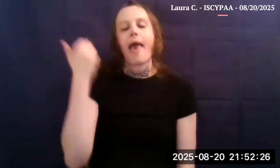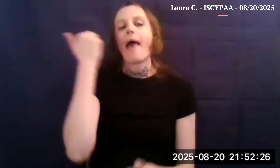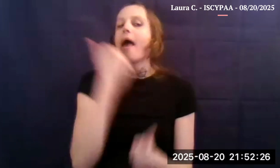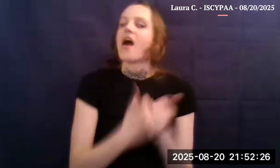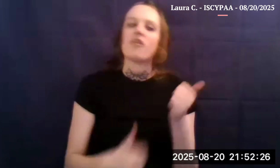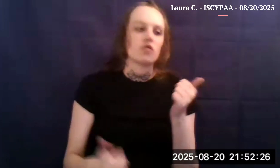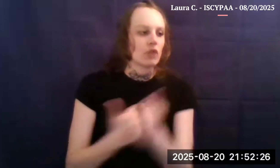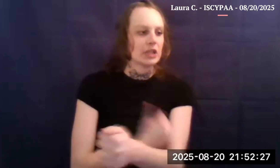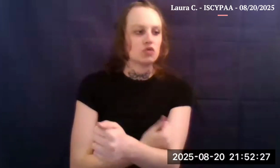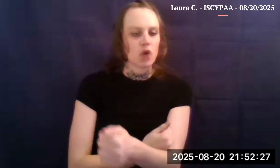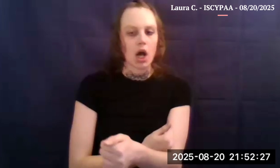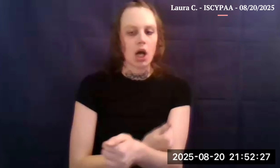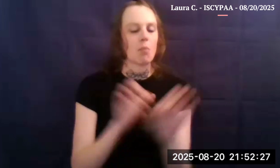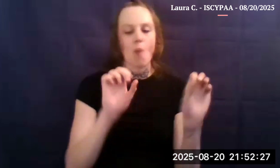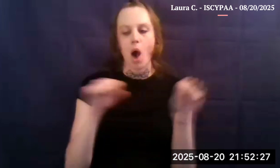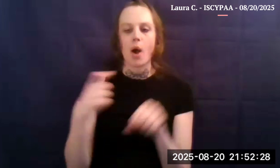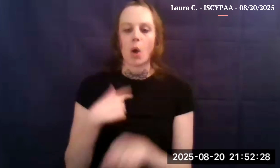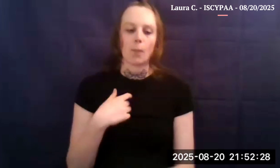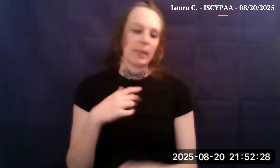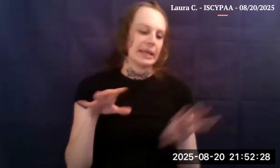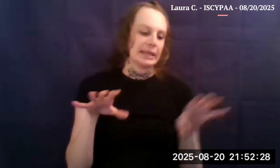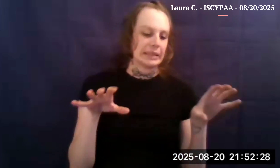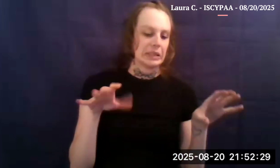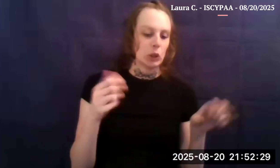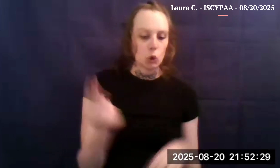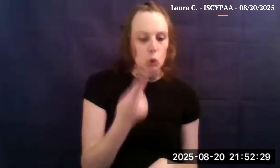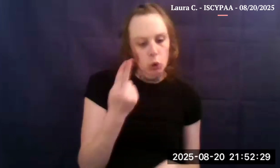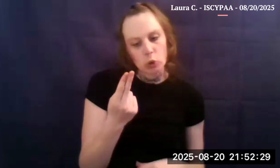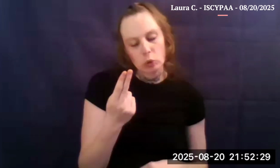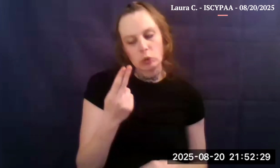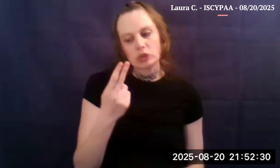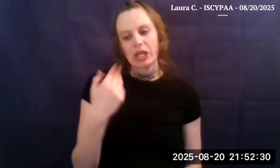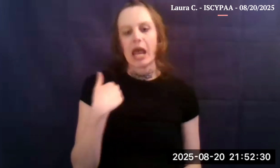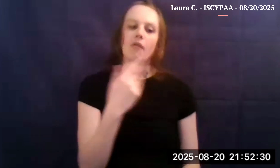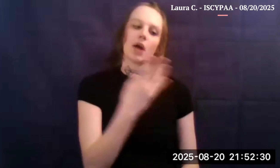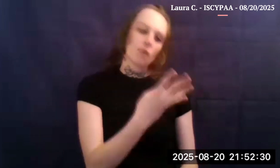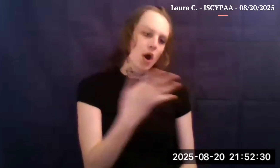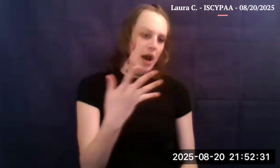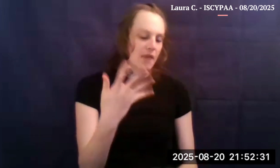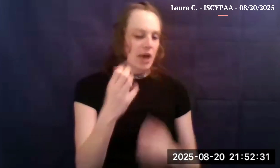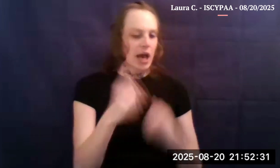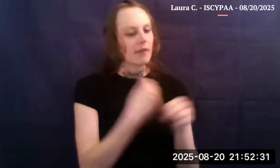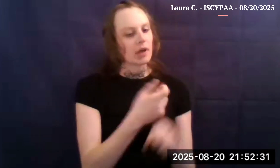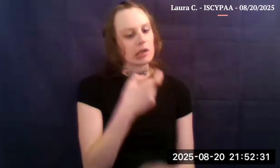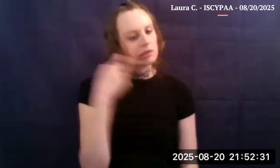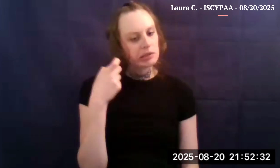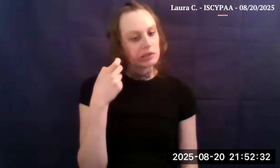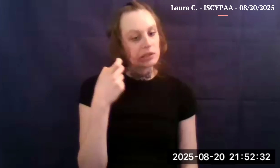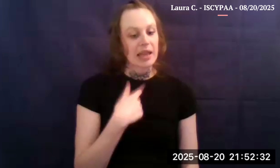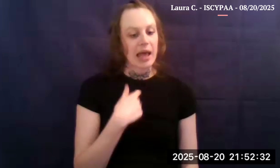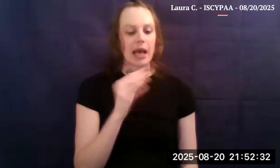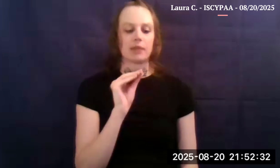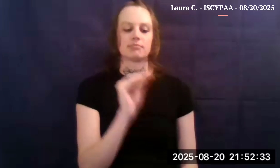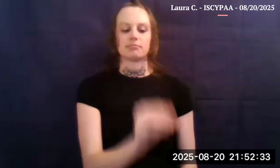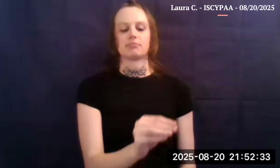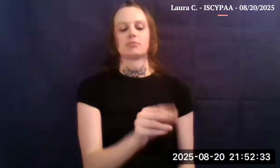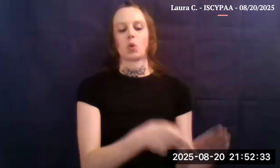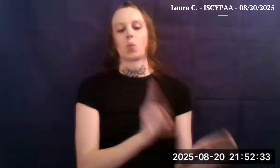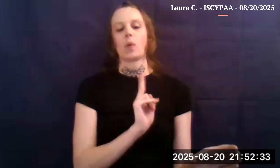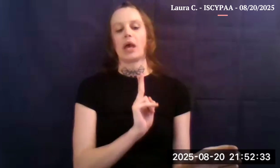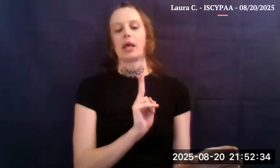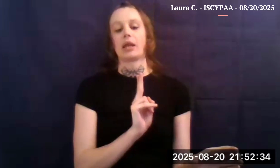I spent couple years, 4, 5, 6 years addicted to that drug. And then I'd put it down and I'd be proud of myself. I just